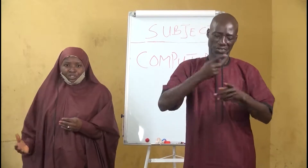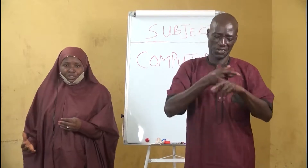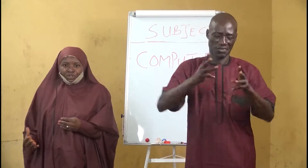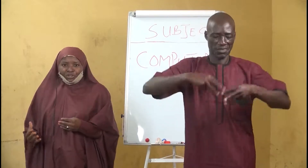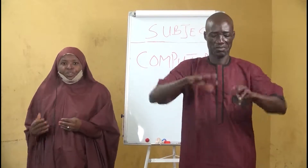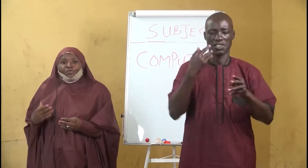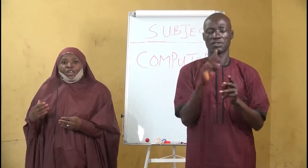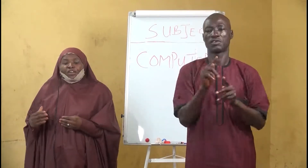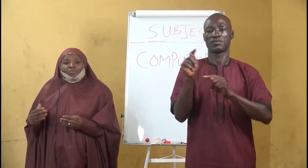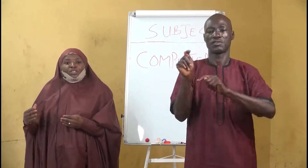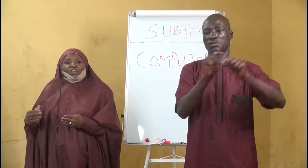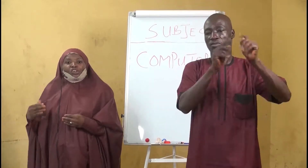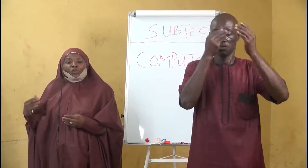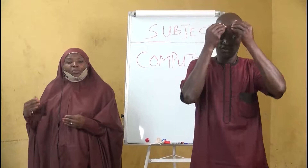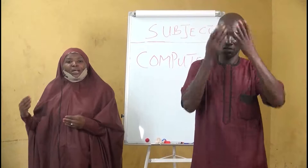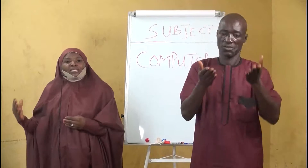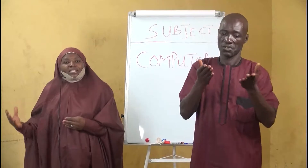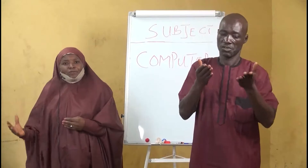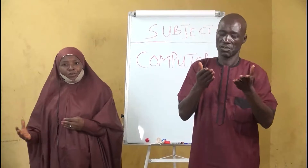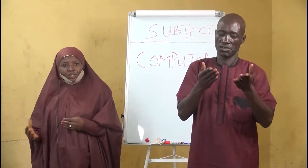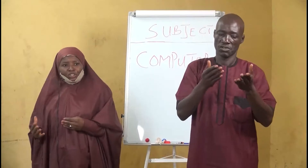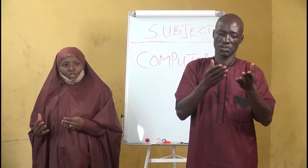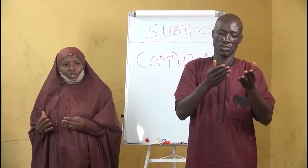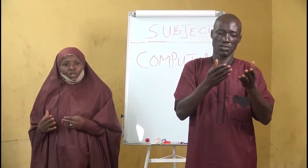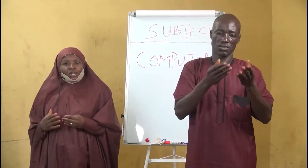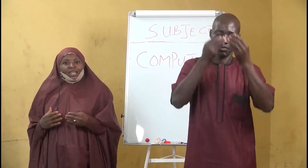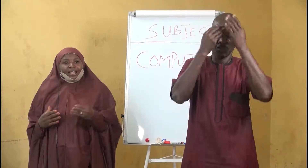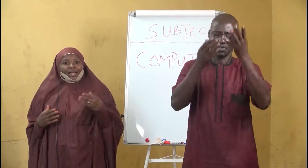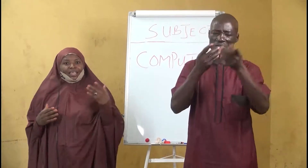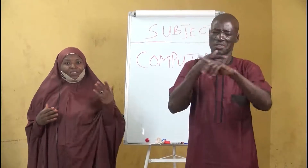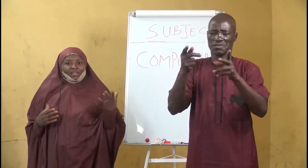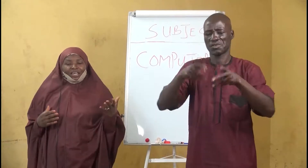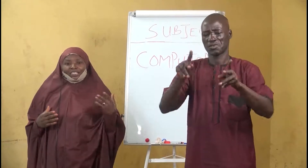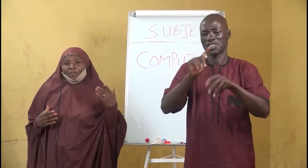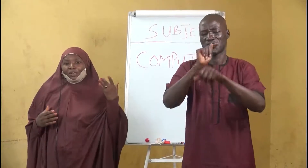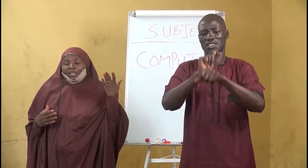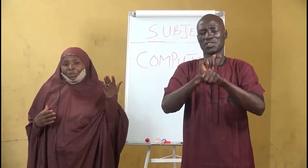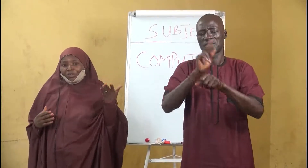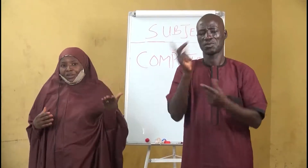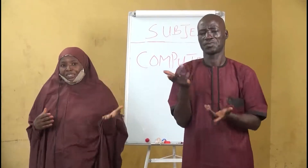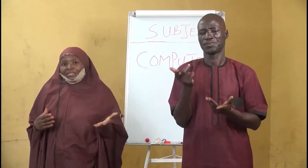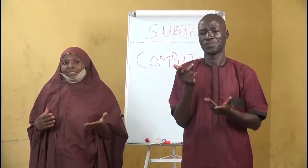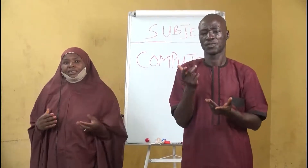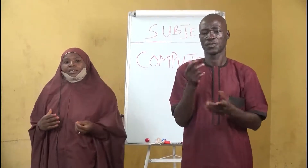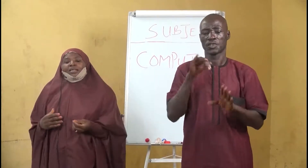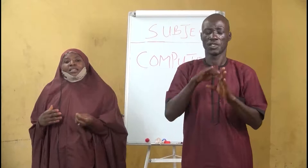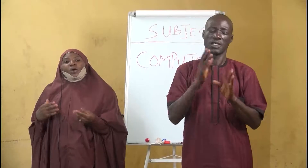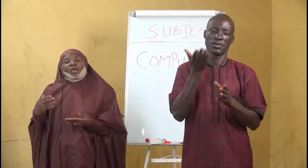transmission, various methods of what? Passing information. Like I gave you the example in our previous lesson, that we have